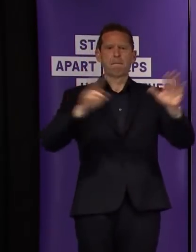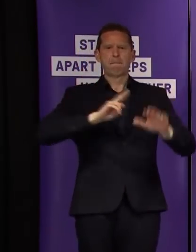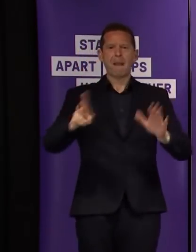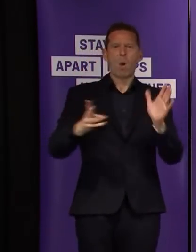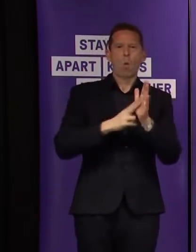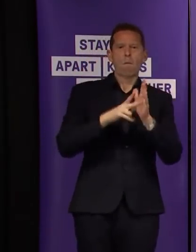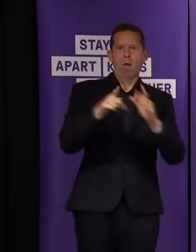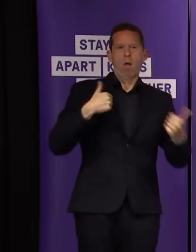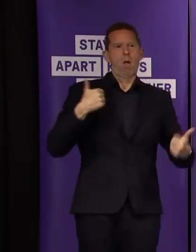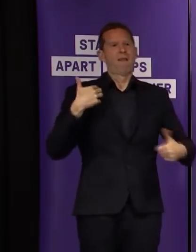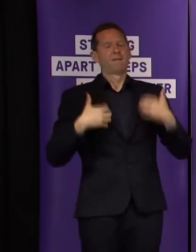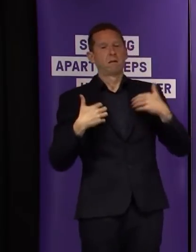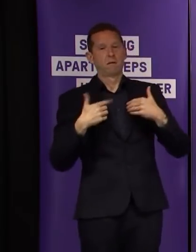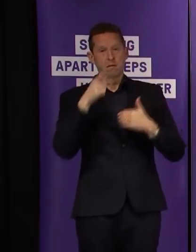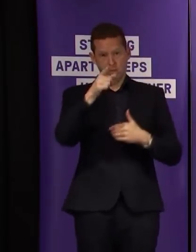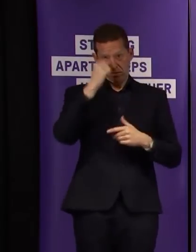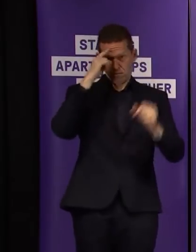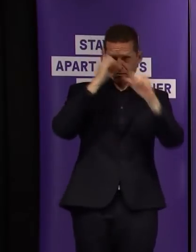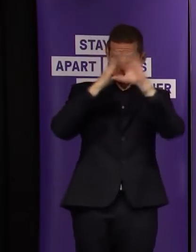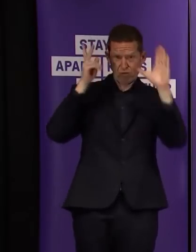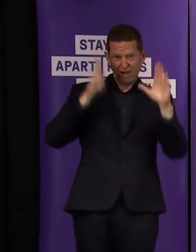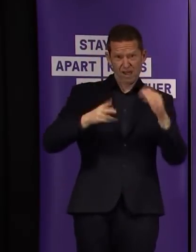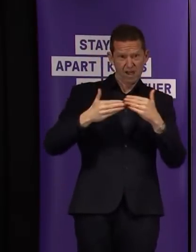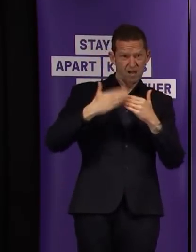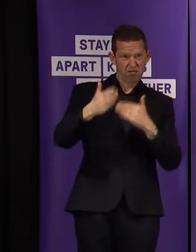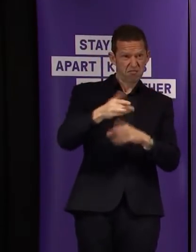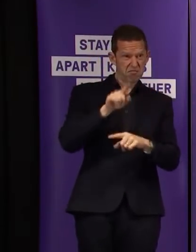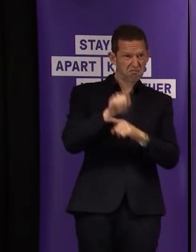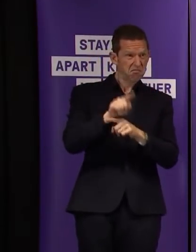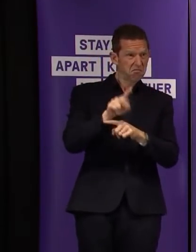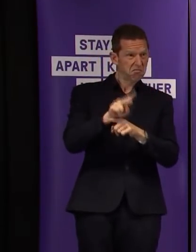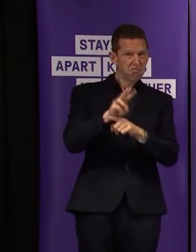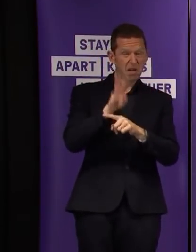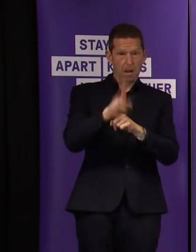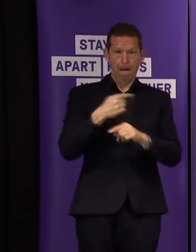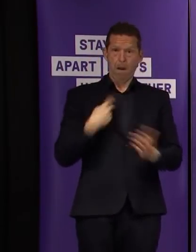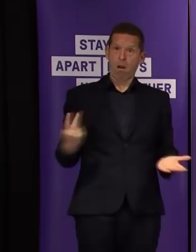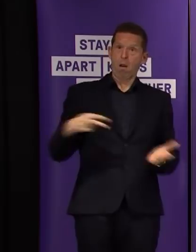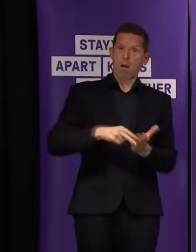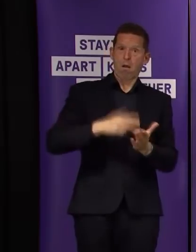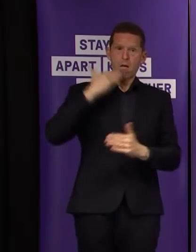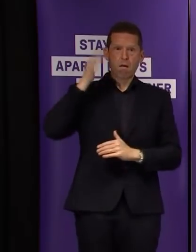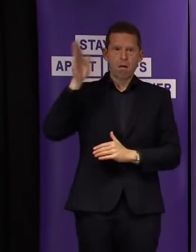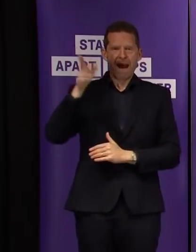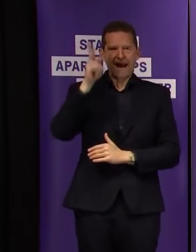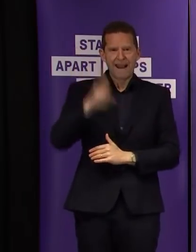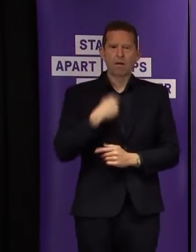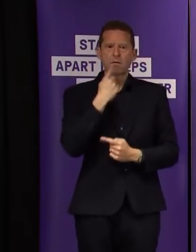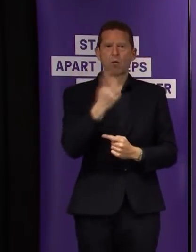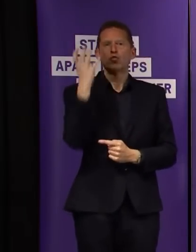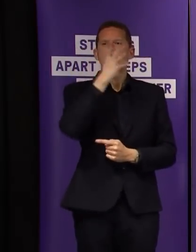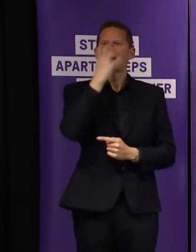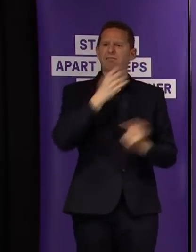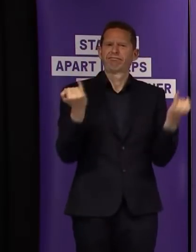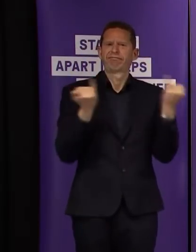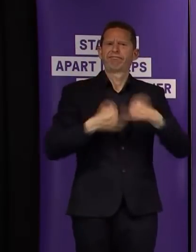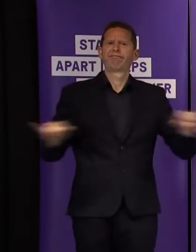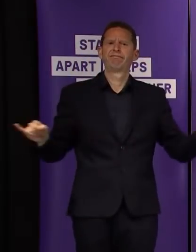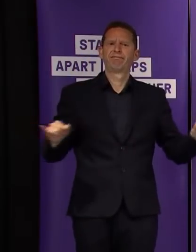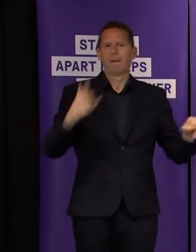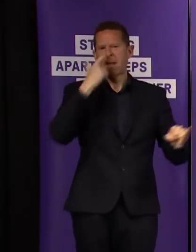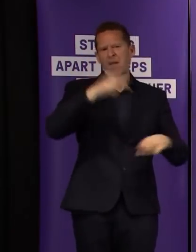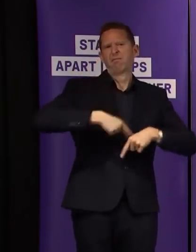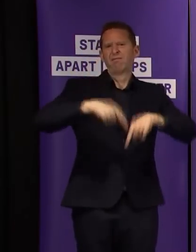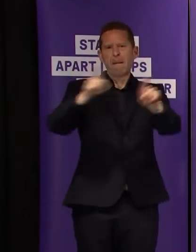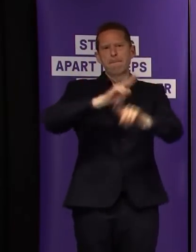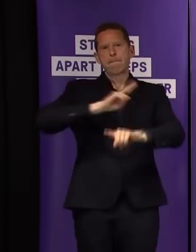normal, only for me to have to stand here again in just a few weeks' time and say, we got it wrong, it's back